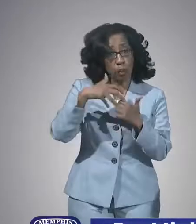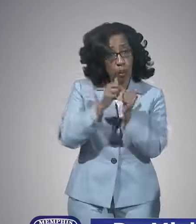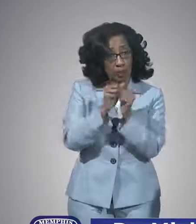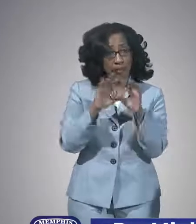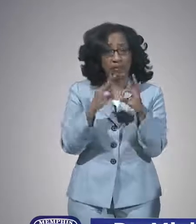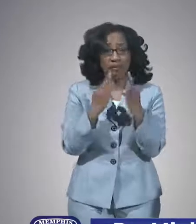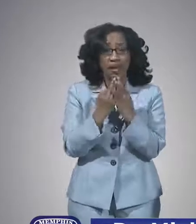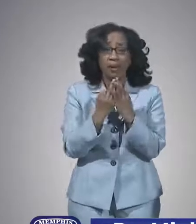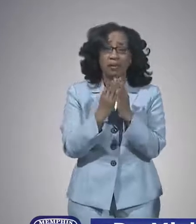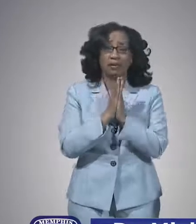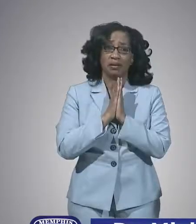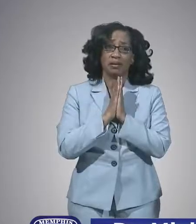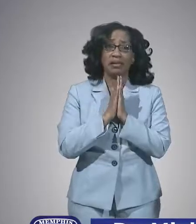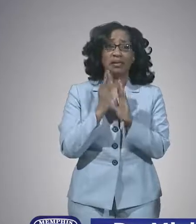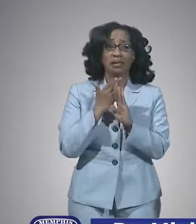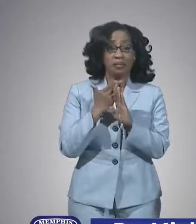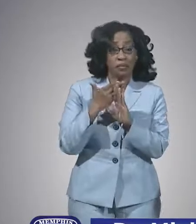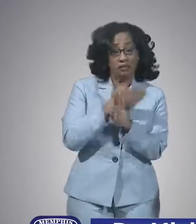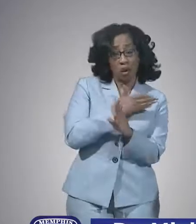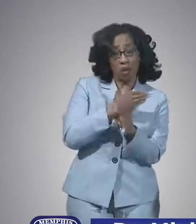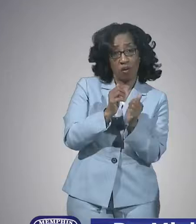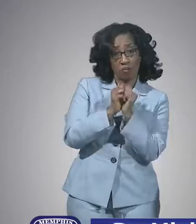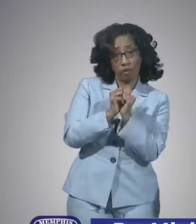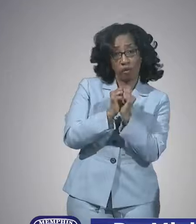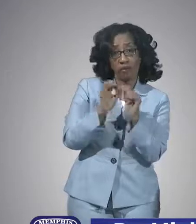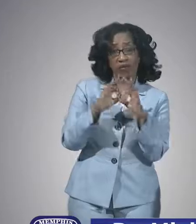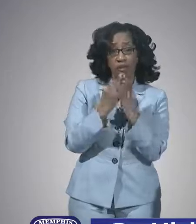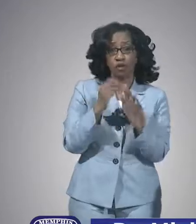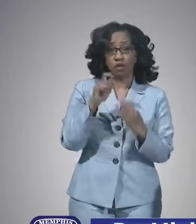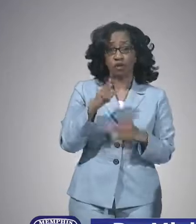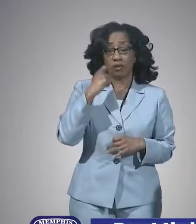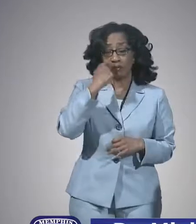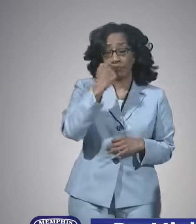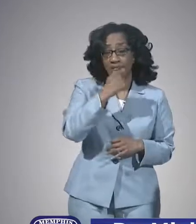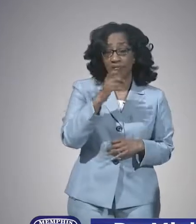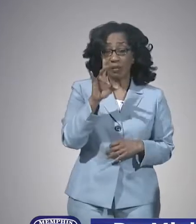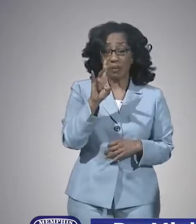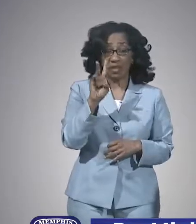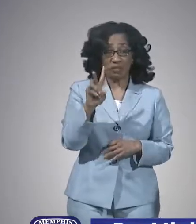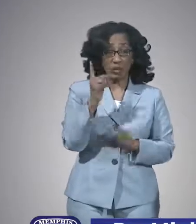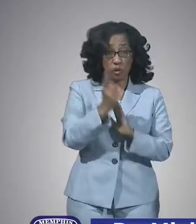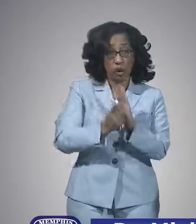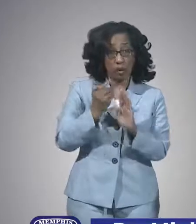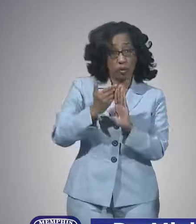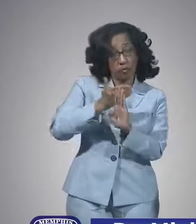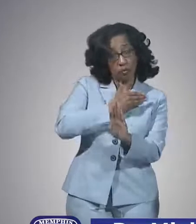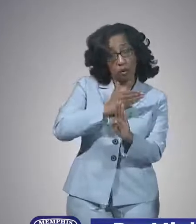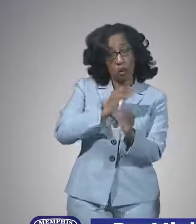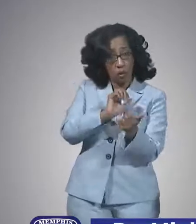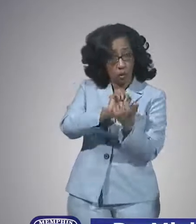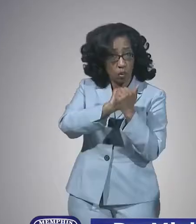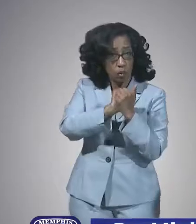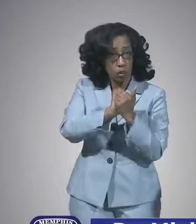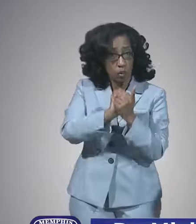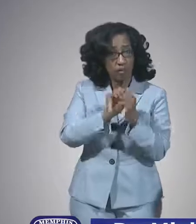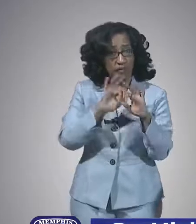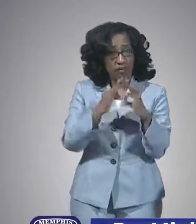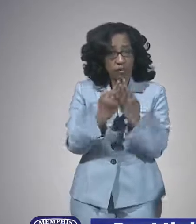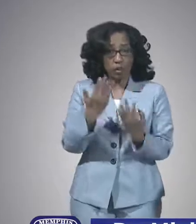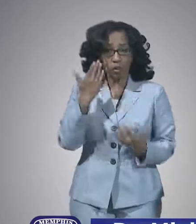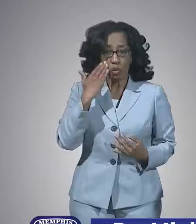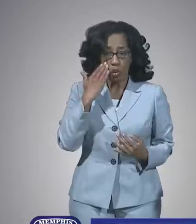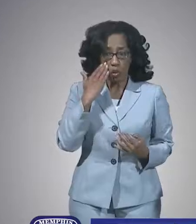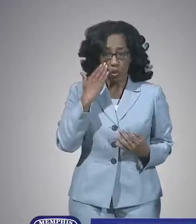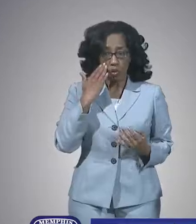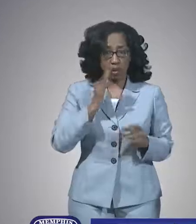that everyone should be tested within at least 72 hours of gathering to make sure that you know the status